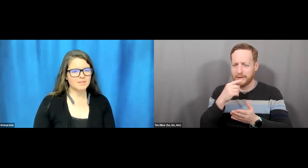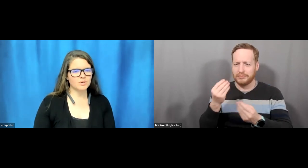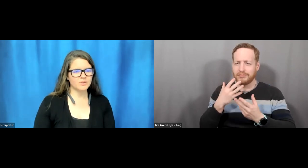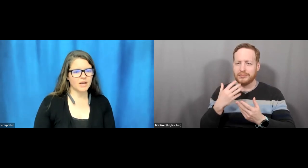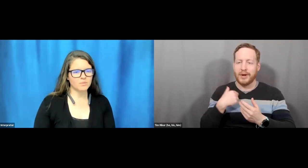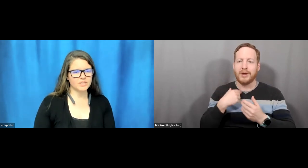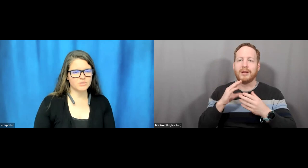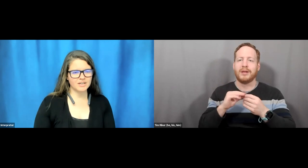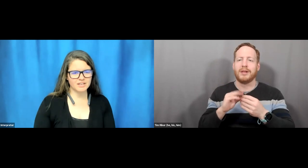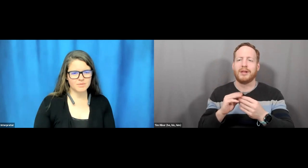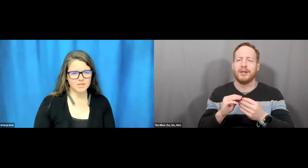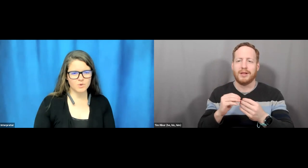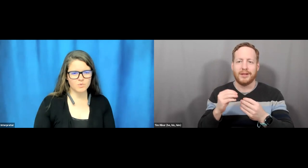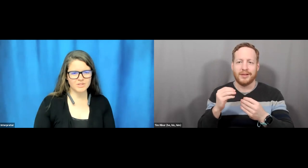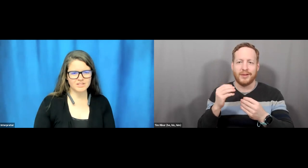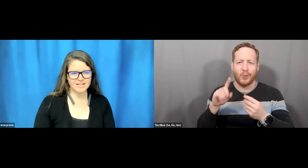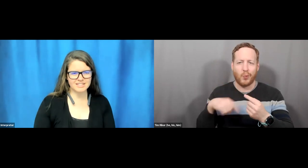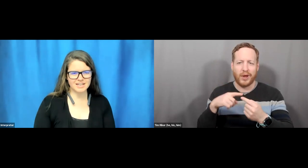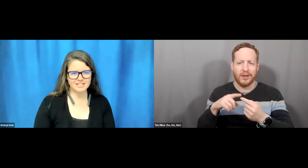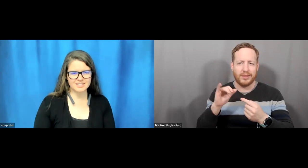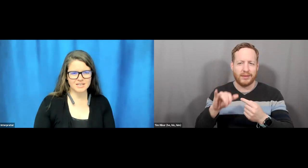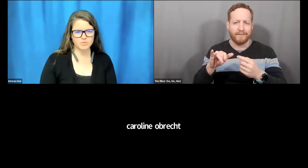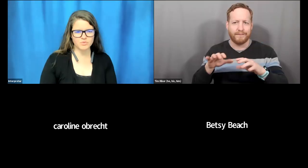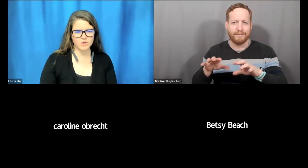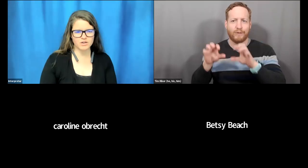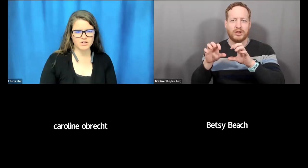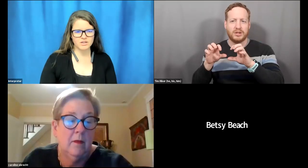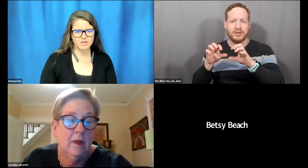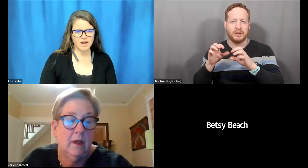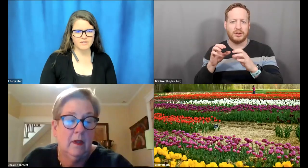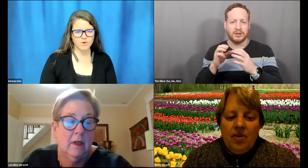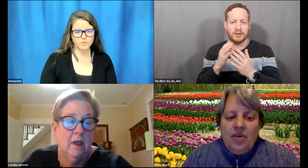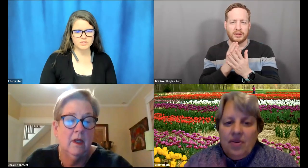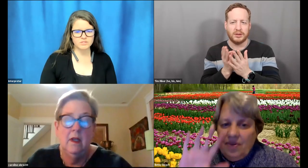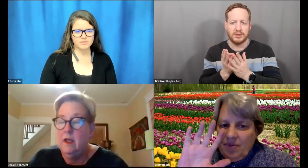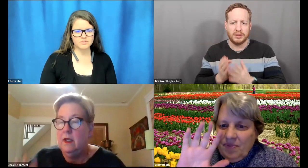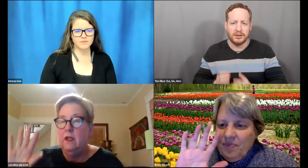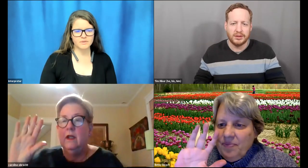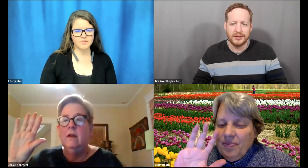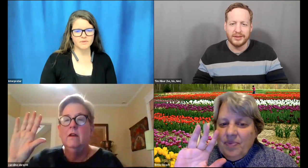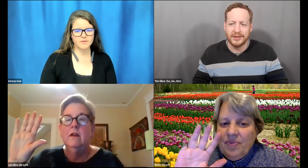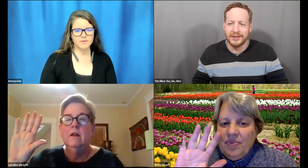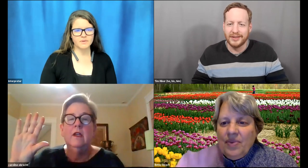someone could help me. Do you mind letting me know what the last thing I said before I froze?